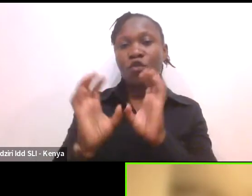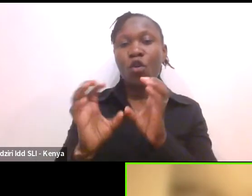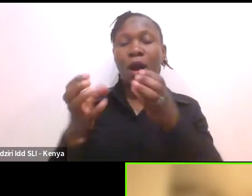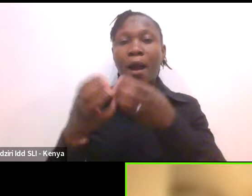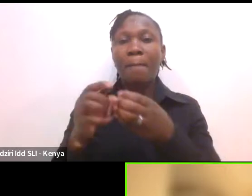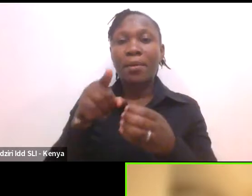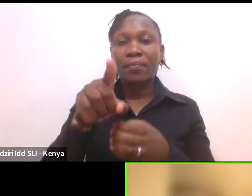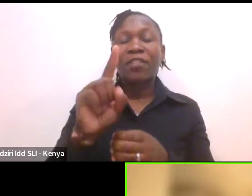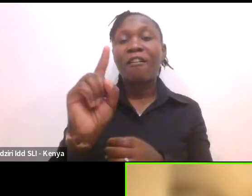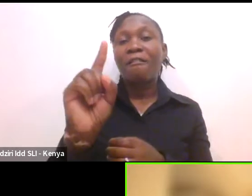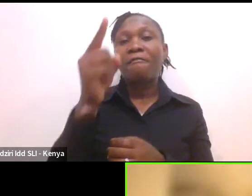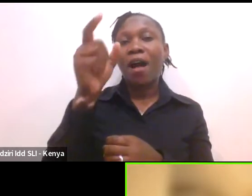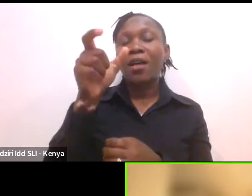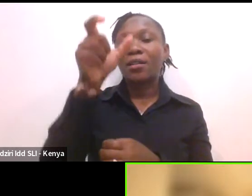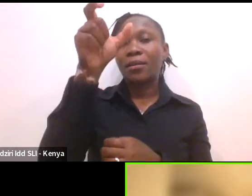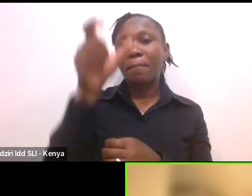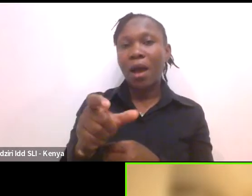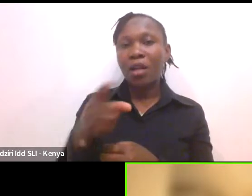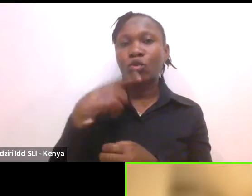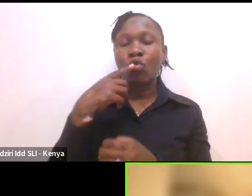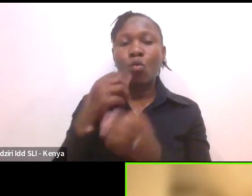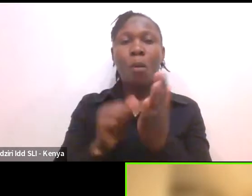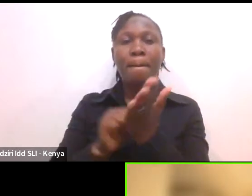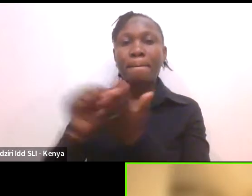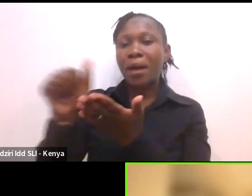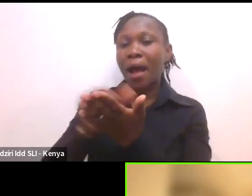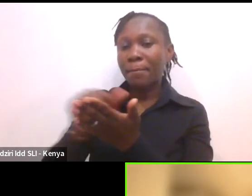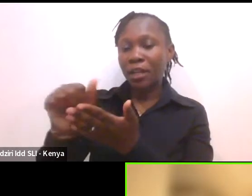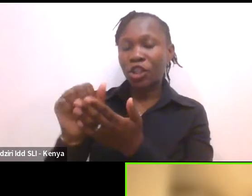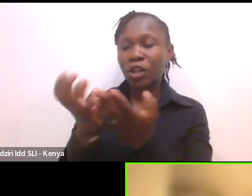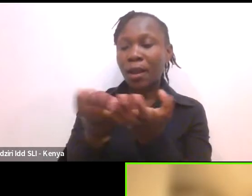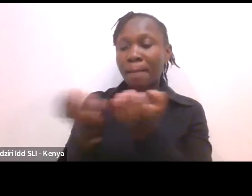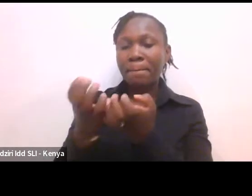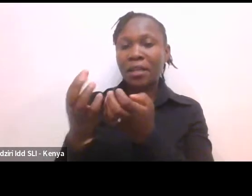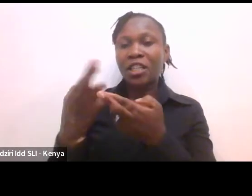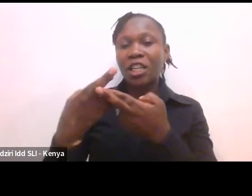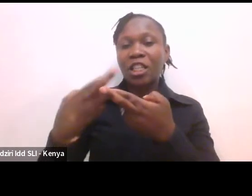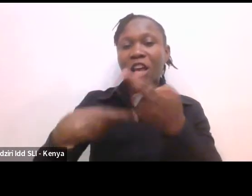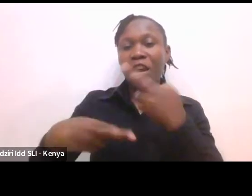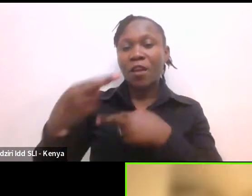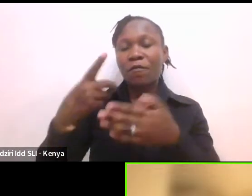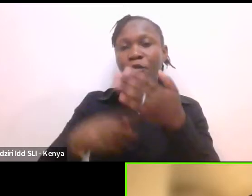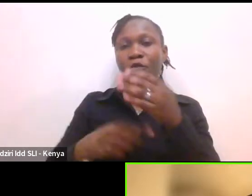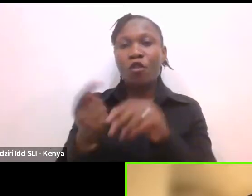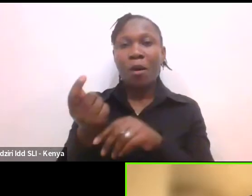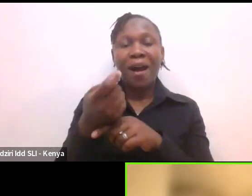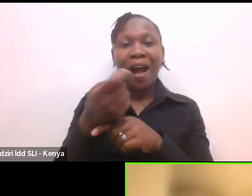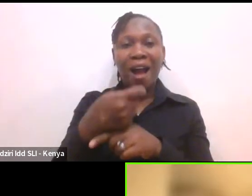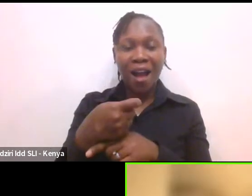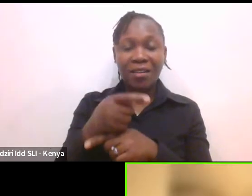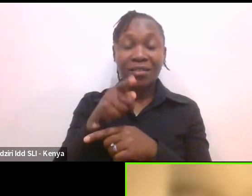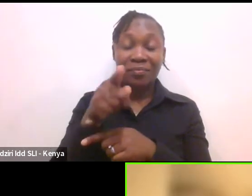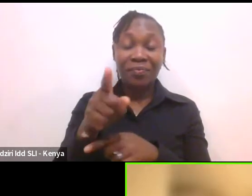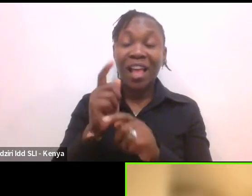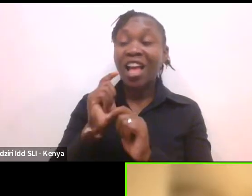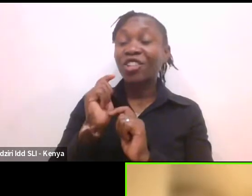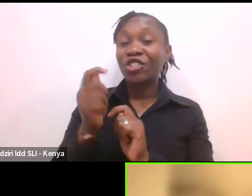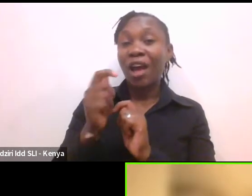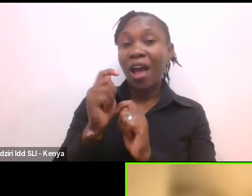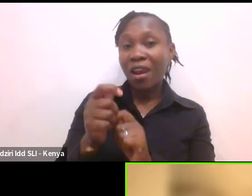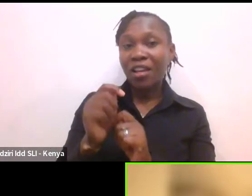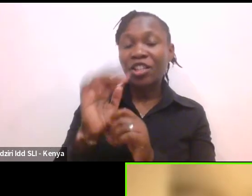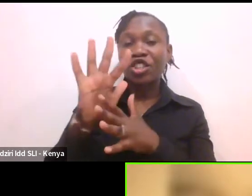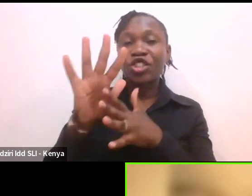first person to have published in Harvard Business Review from an autistic perspective. She's a talent strategy expert with